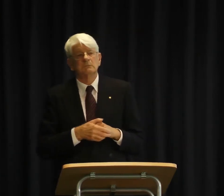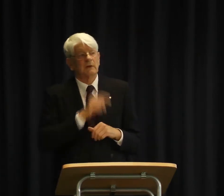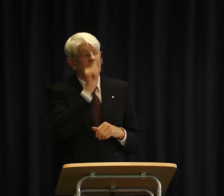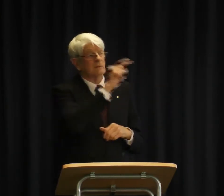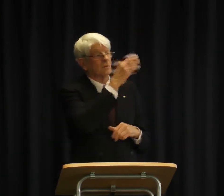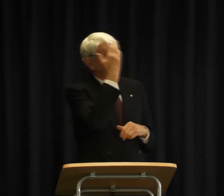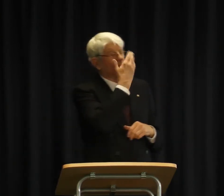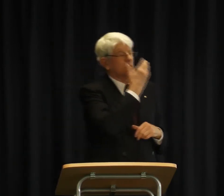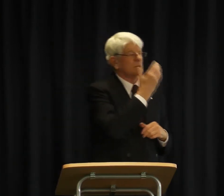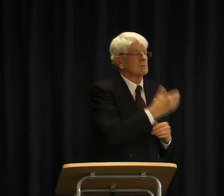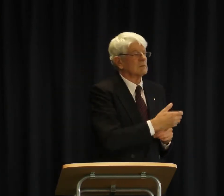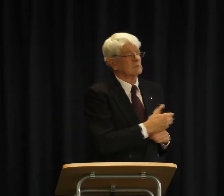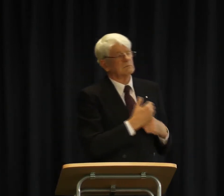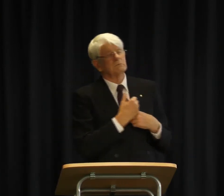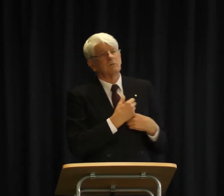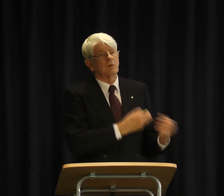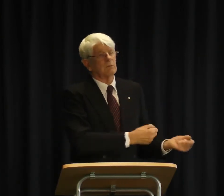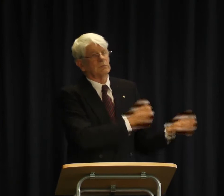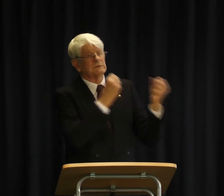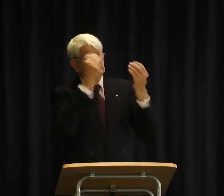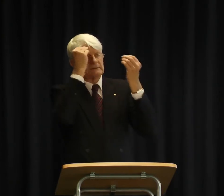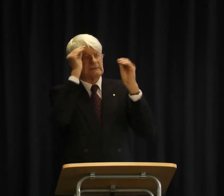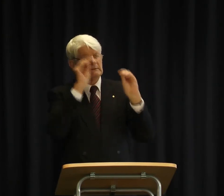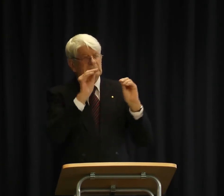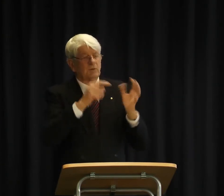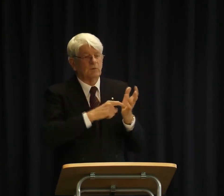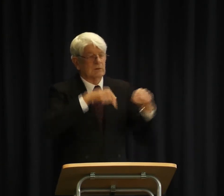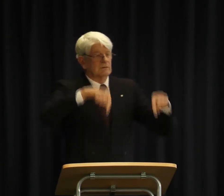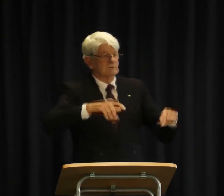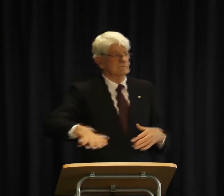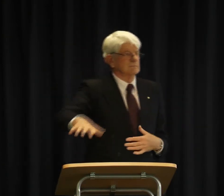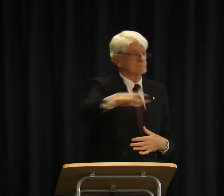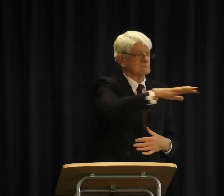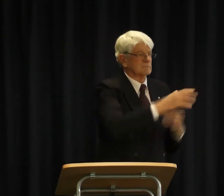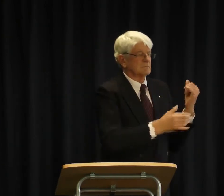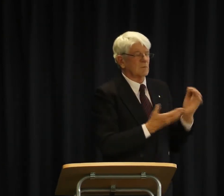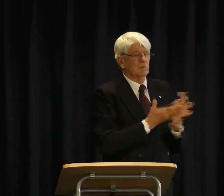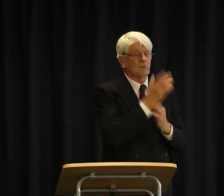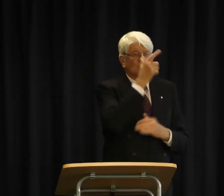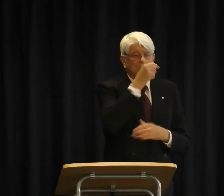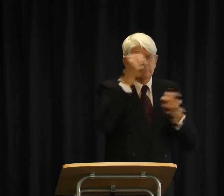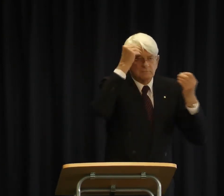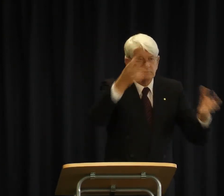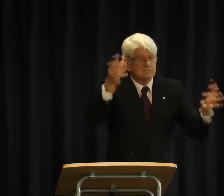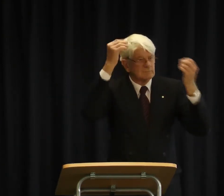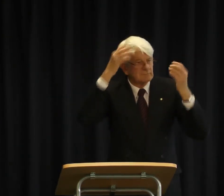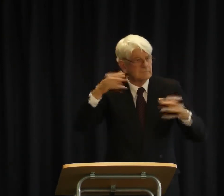education, to provide him with better opportunities. And thankfully, John was able to use that education